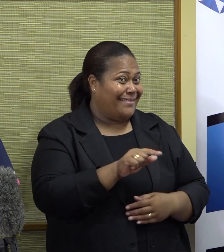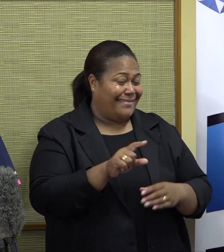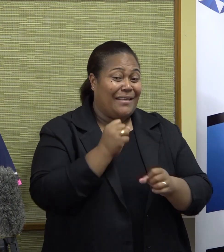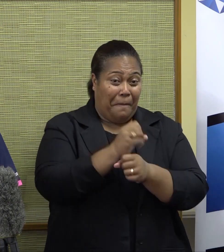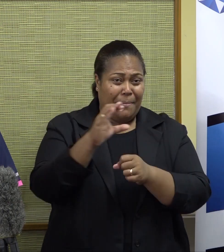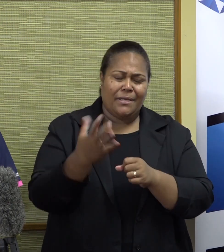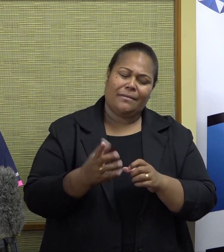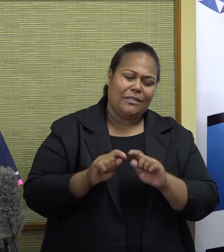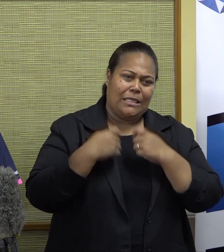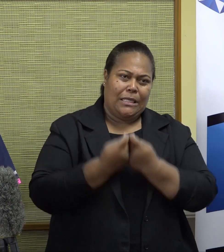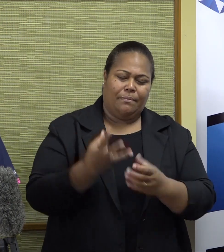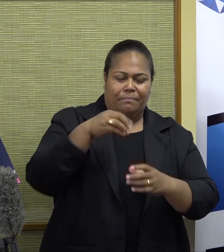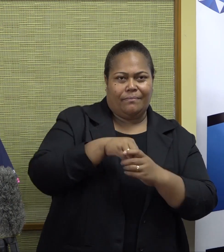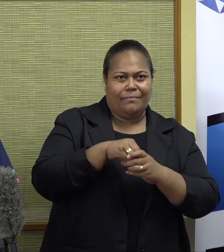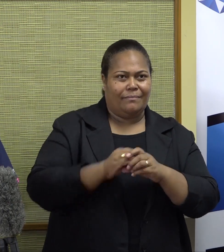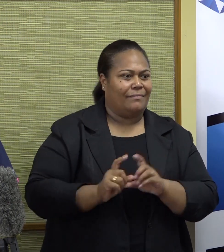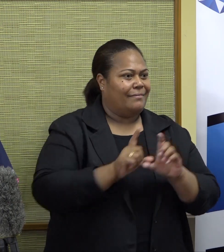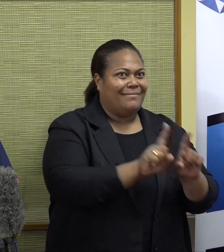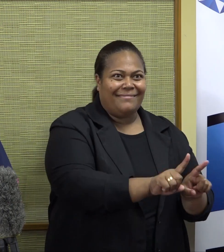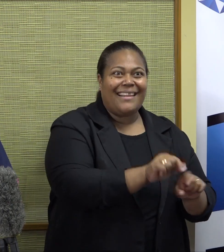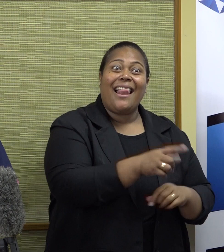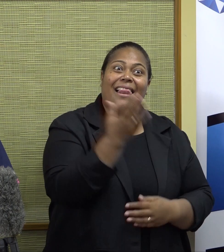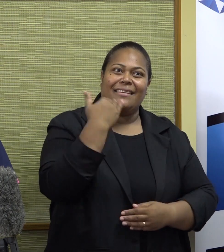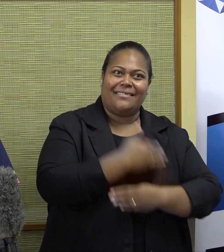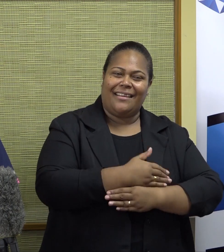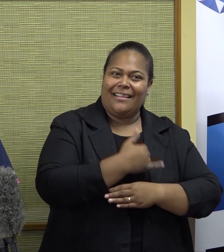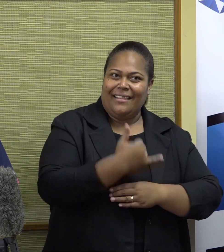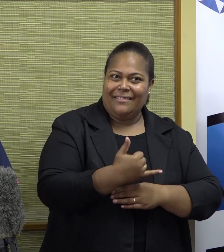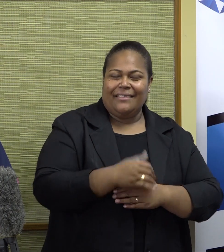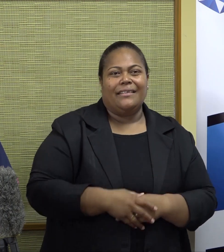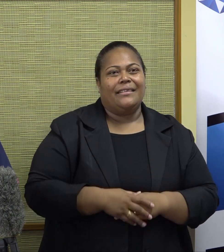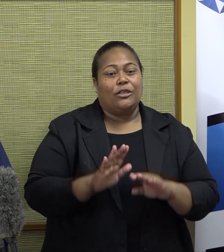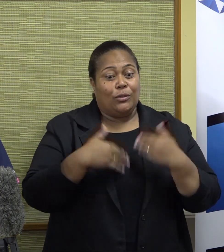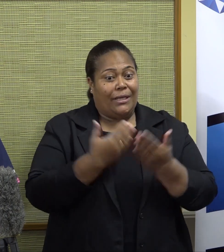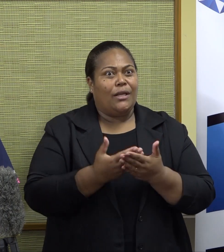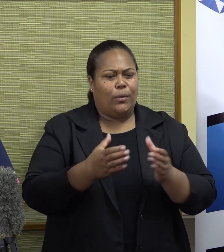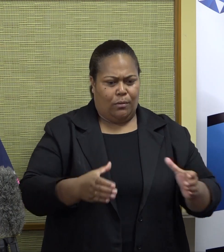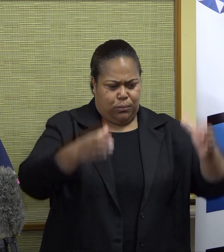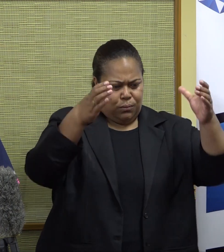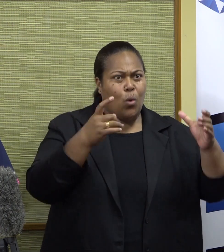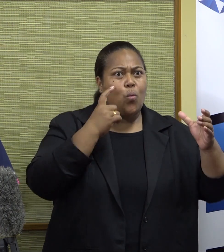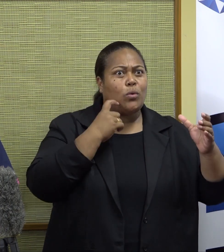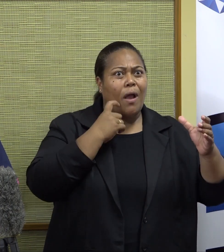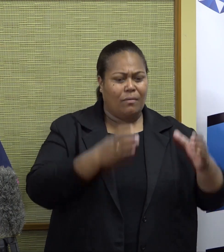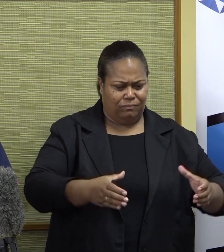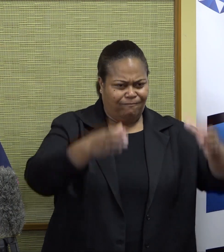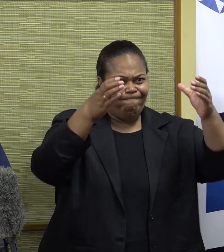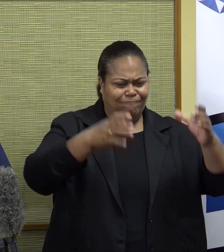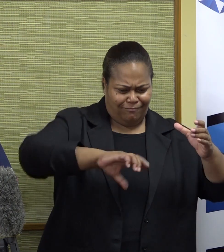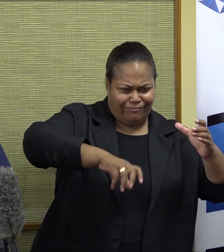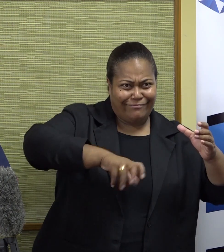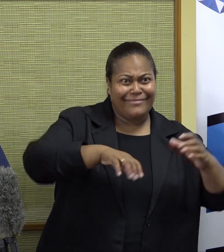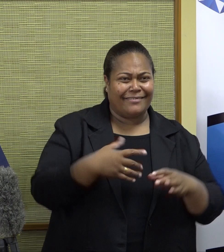The quick fix team left last night together with additional water tanks. The idea is for them to go